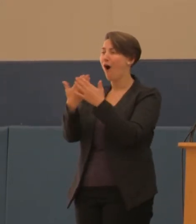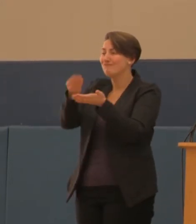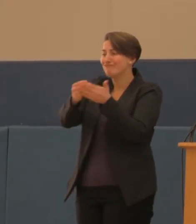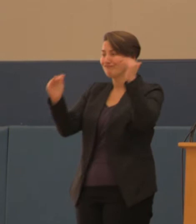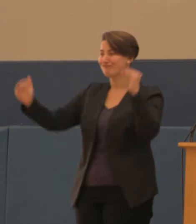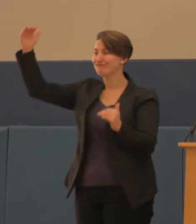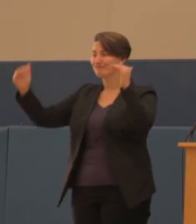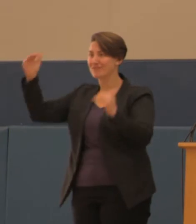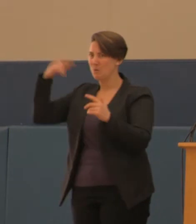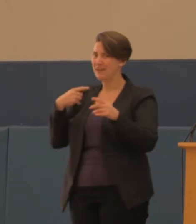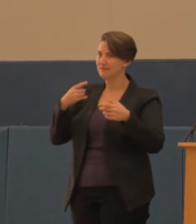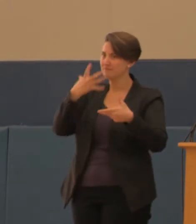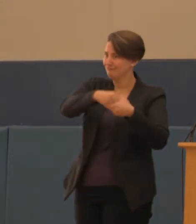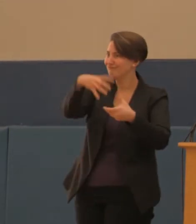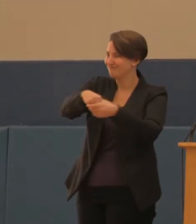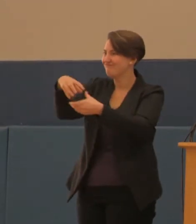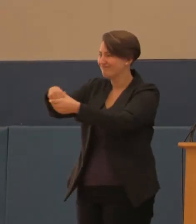group in the world.